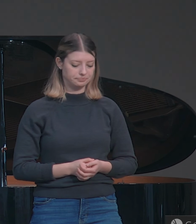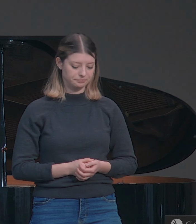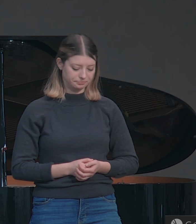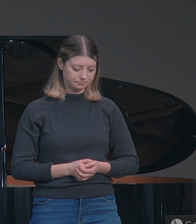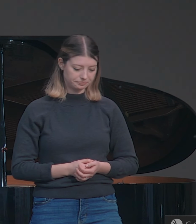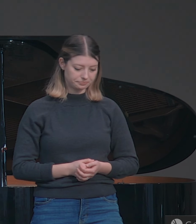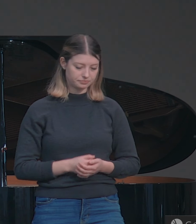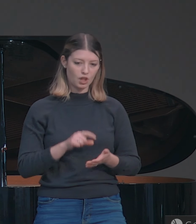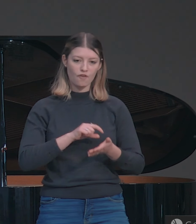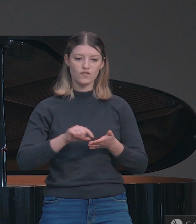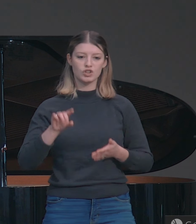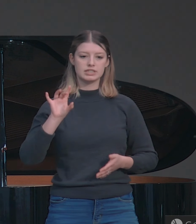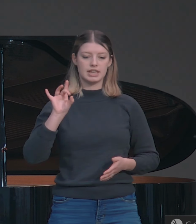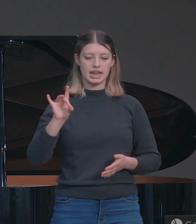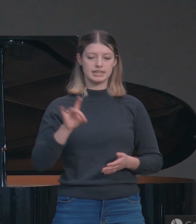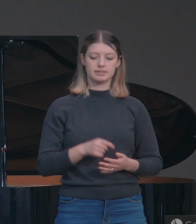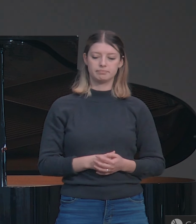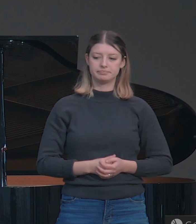It's in verse 8.